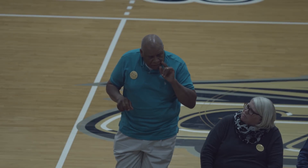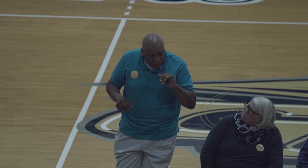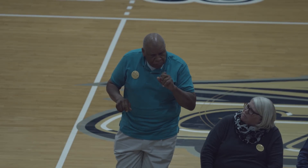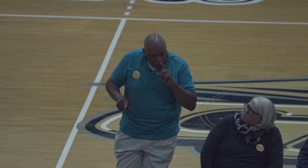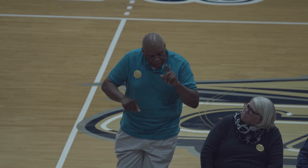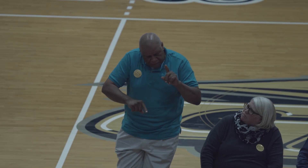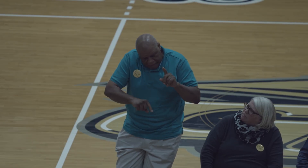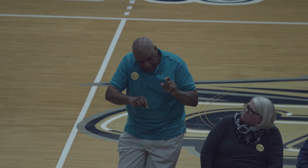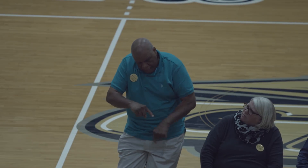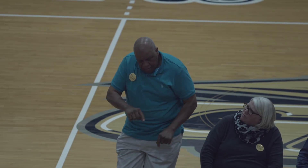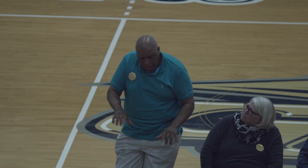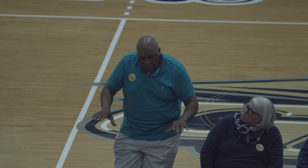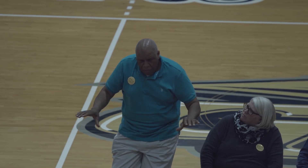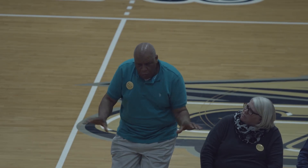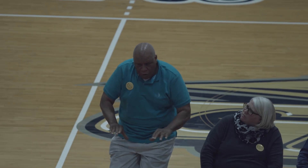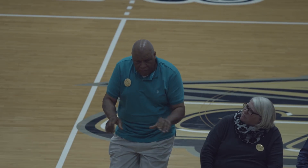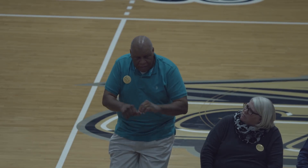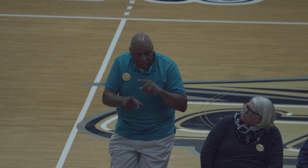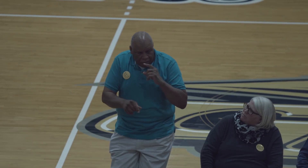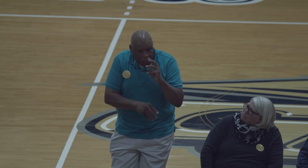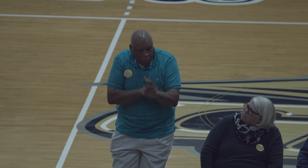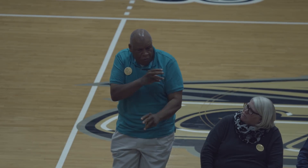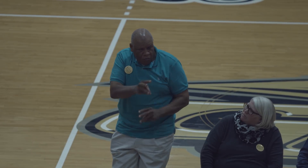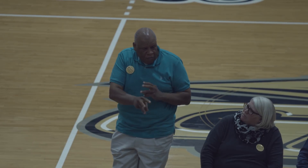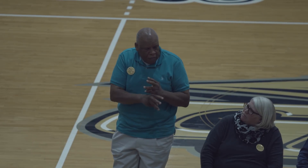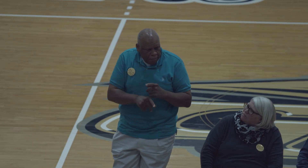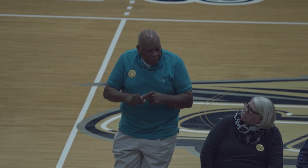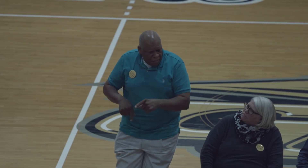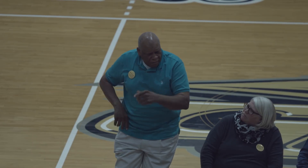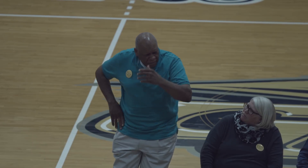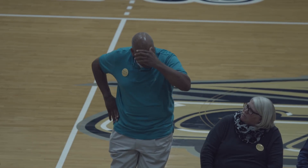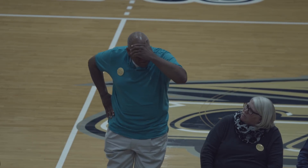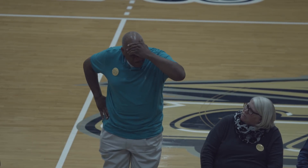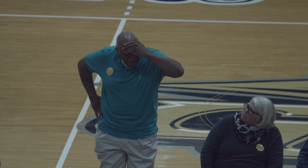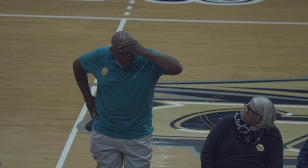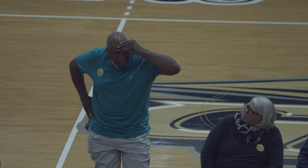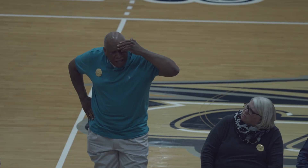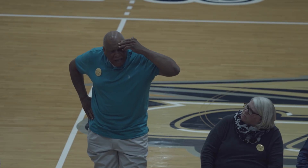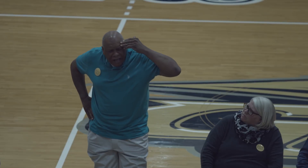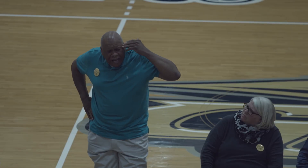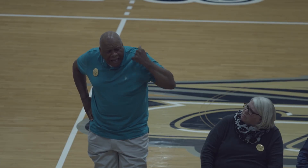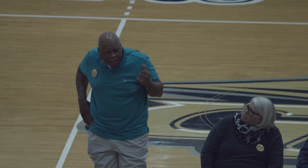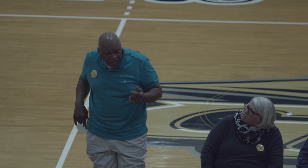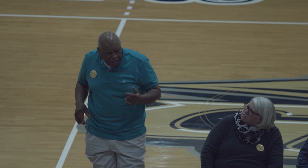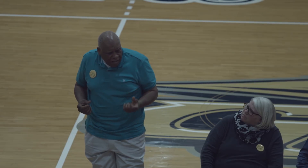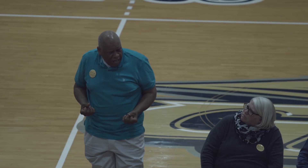happened, right? And that quote, "Deaf people can do everything except hear."